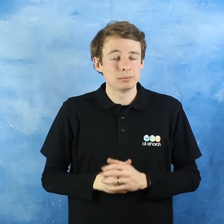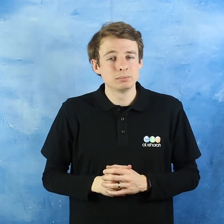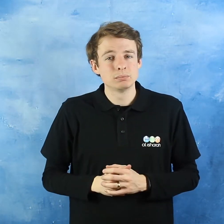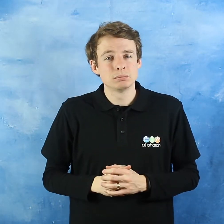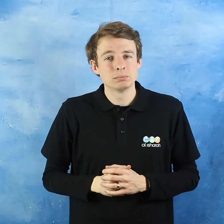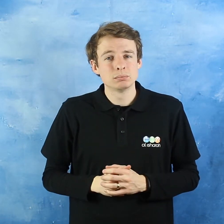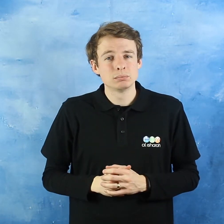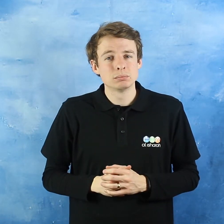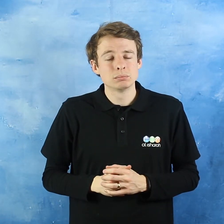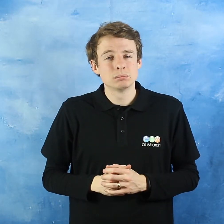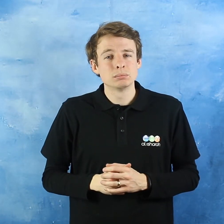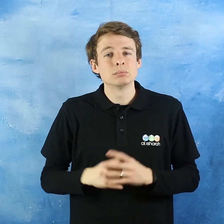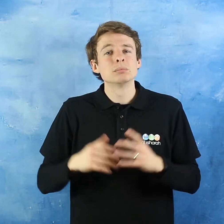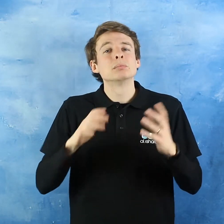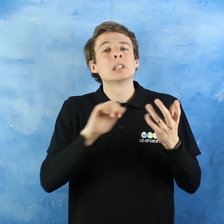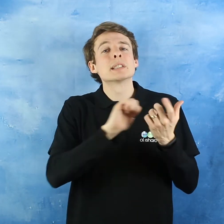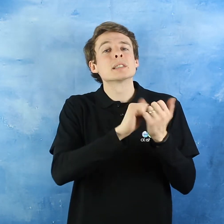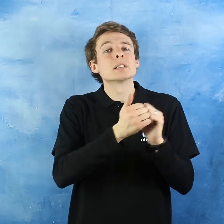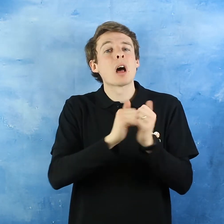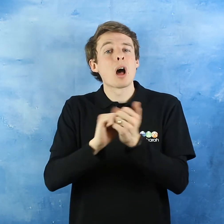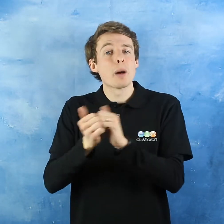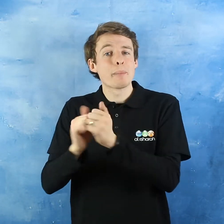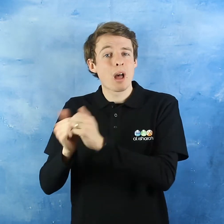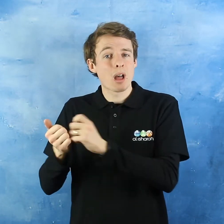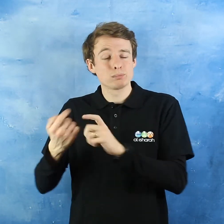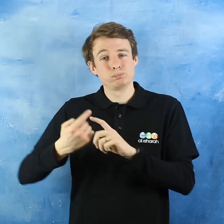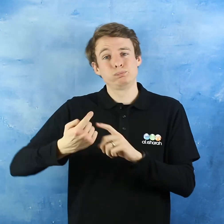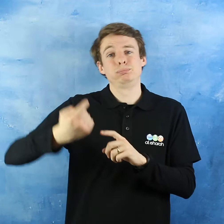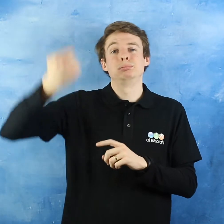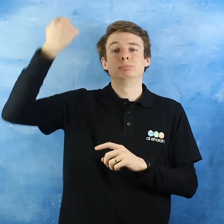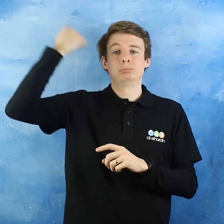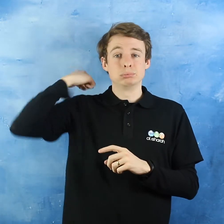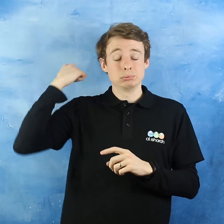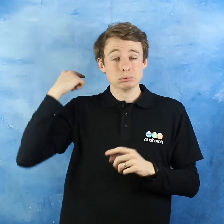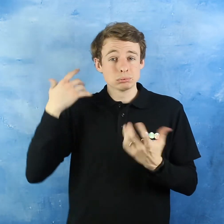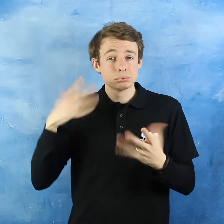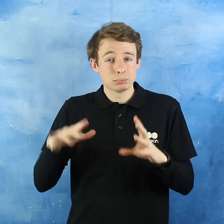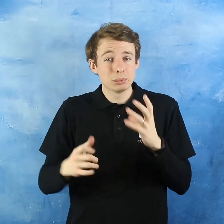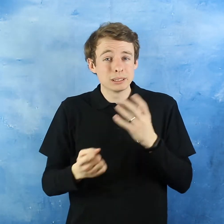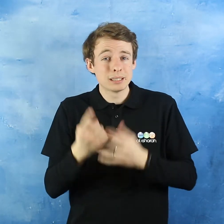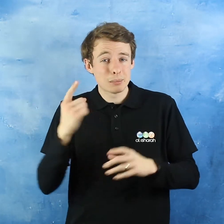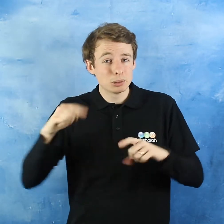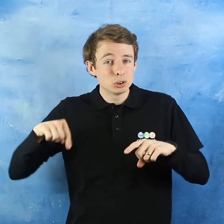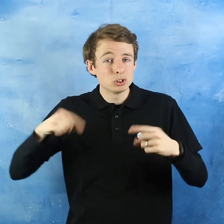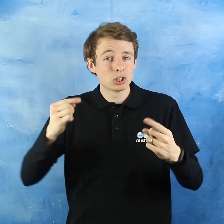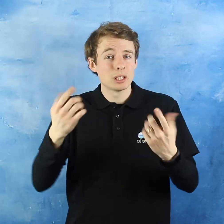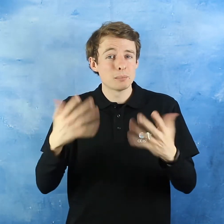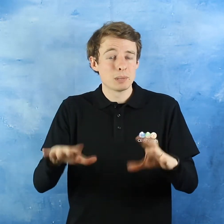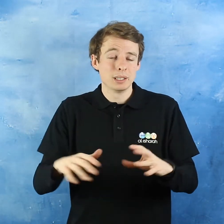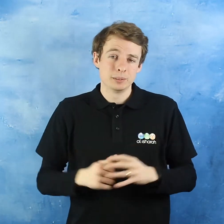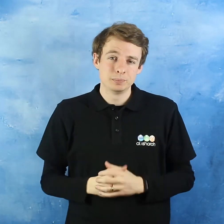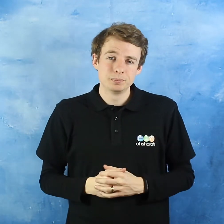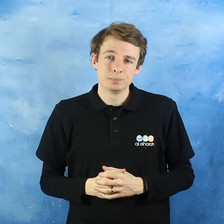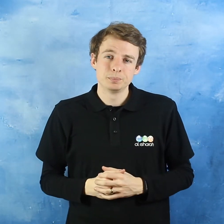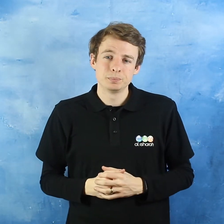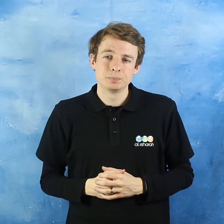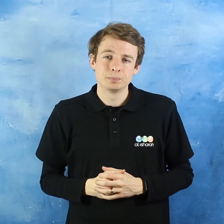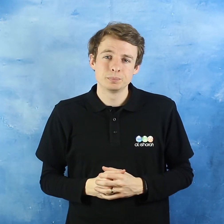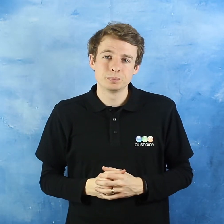In the history of mankind, all these kind of atrocities, Surah Al-Buruj is talking about the believers, the way they were